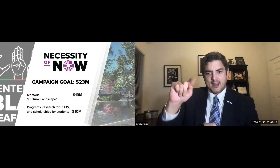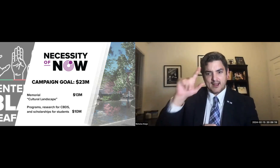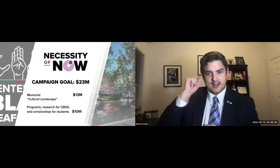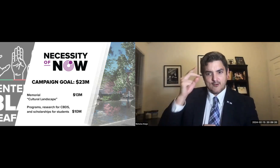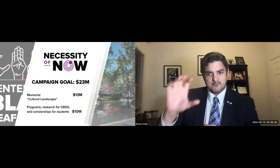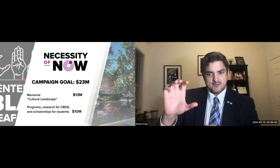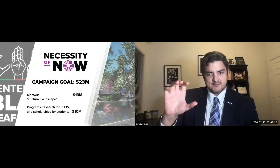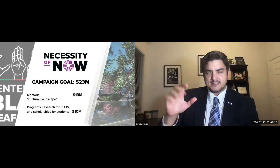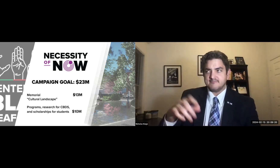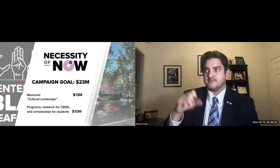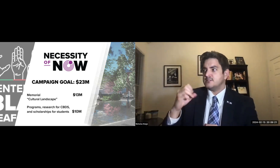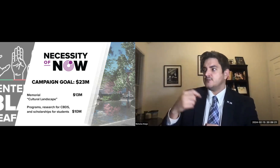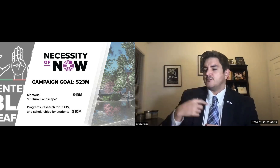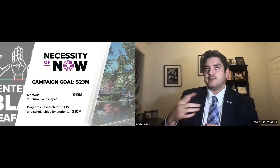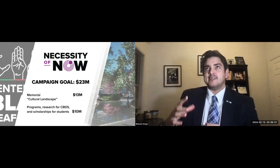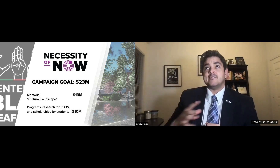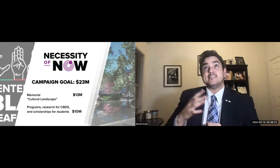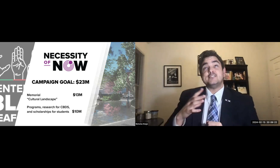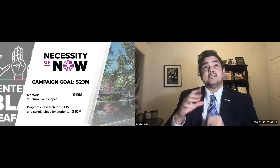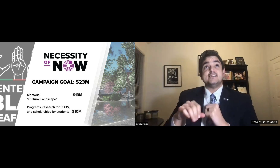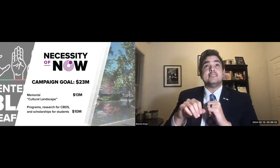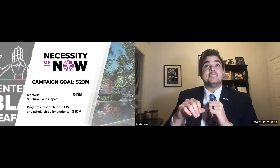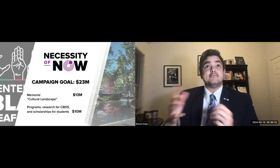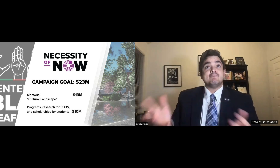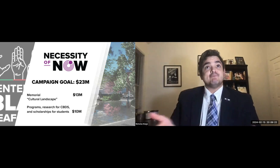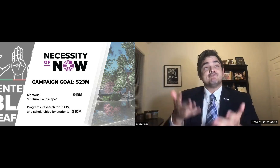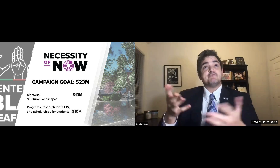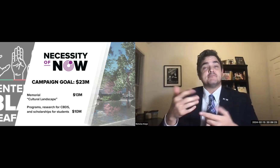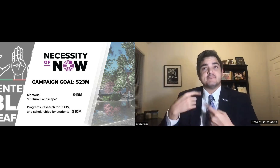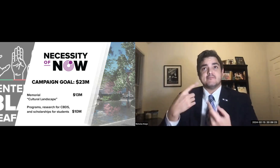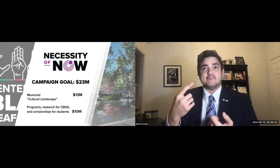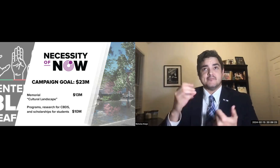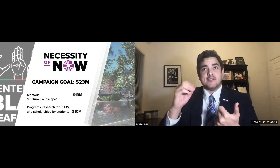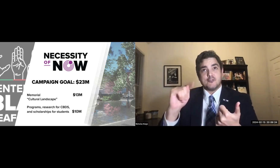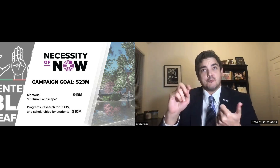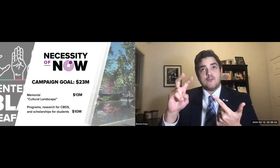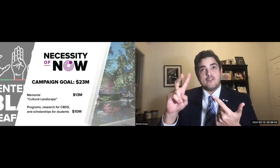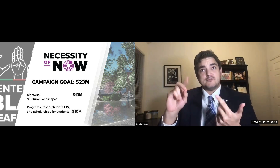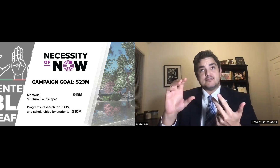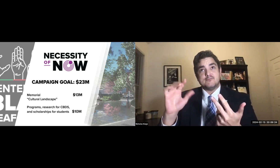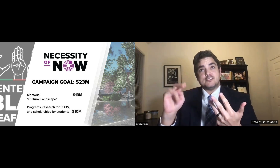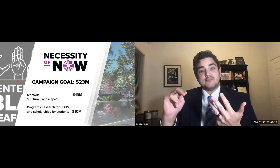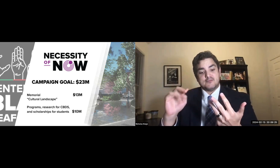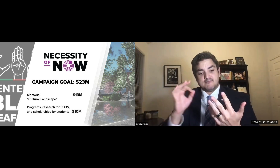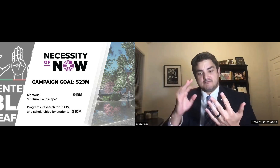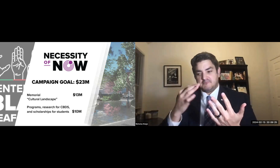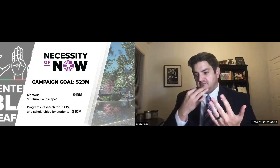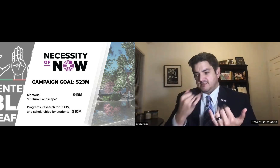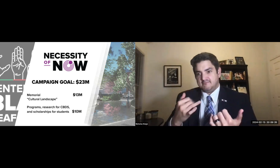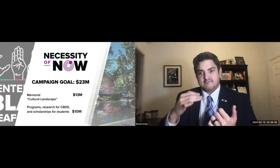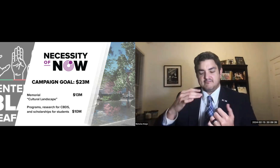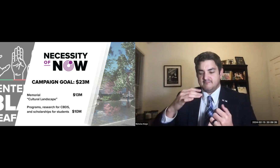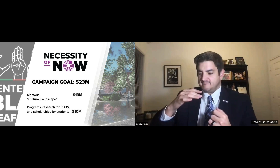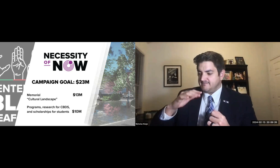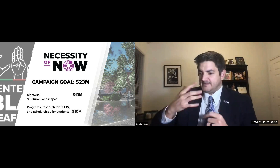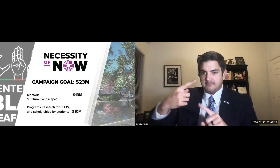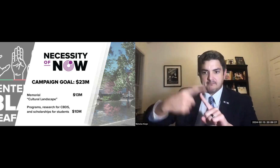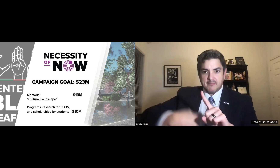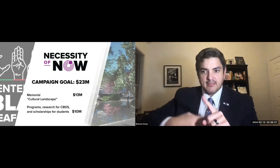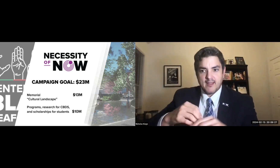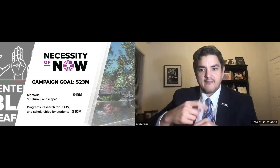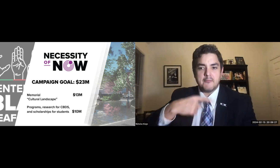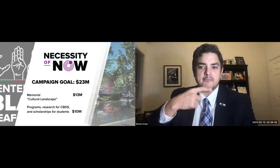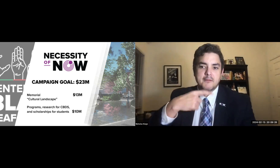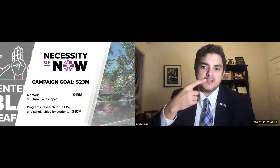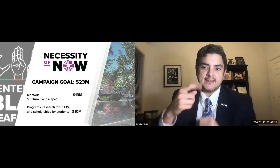we kicked off this campaign last October. And so we've officially, October, November, December, what month are we